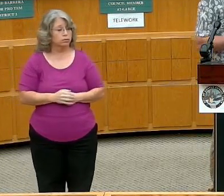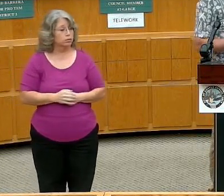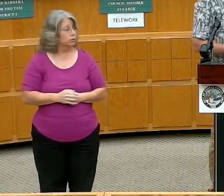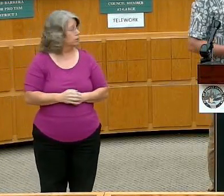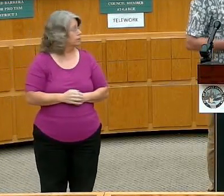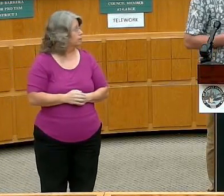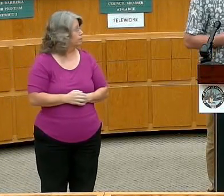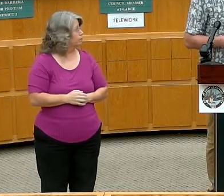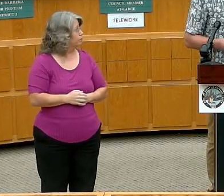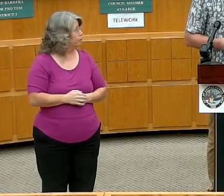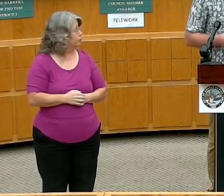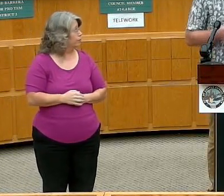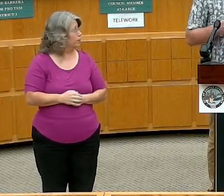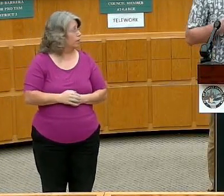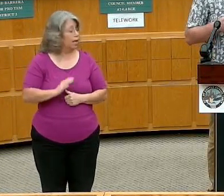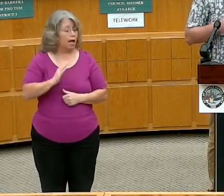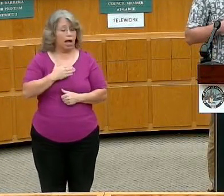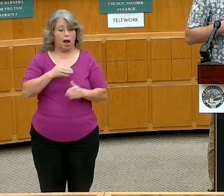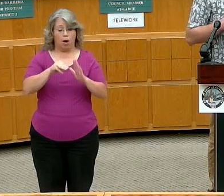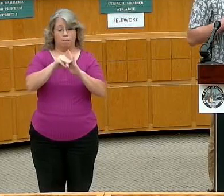ratio is straddling the tipping point.